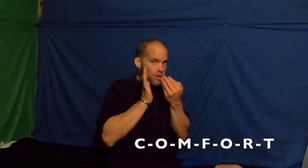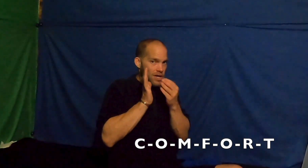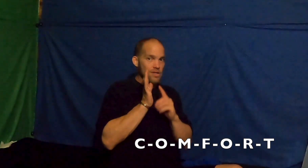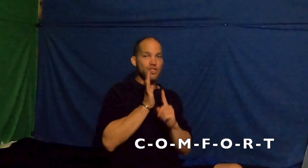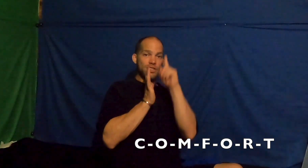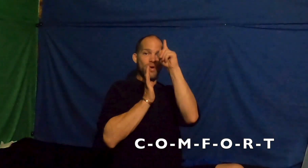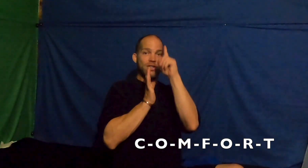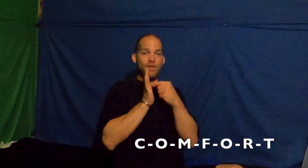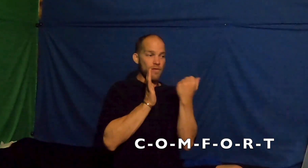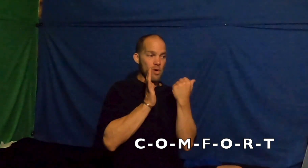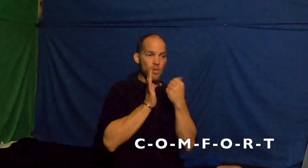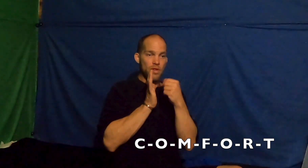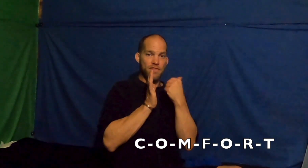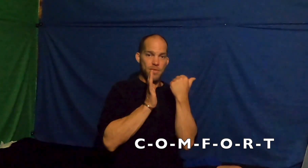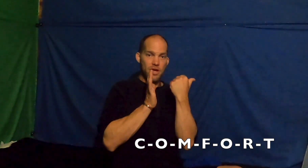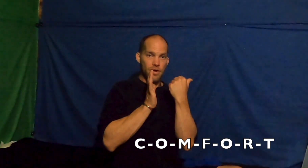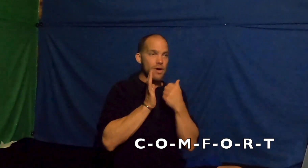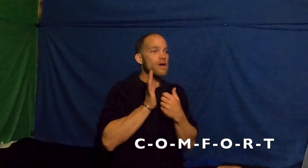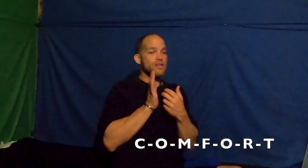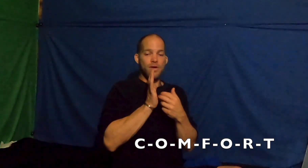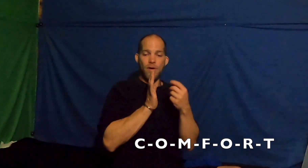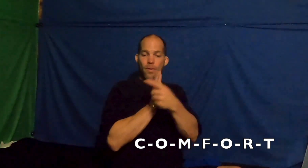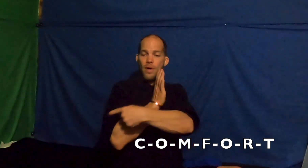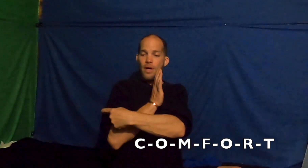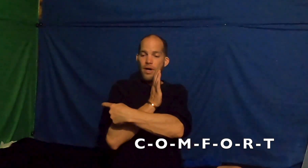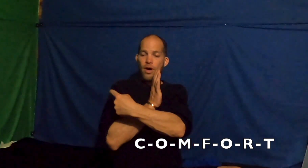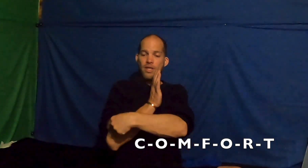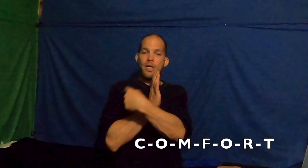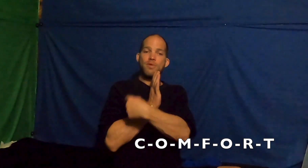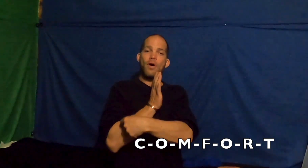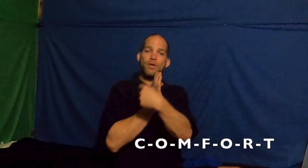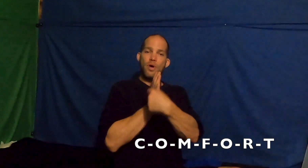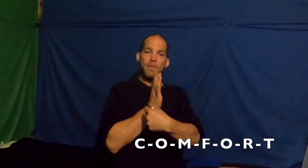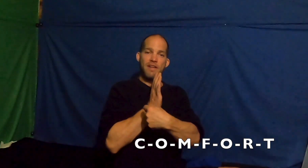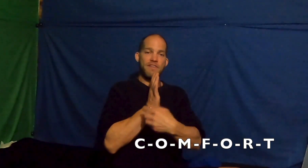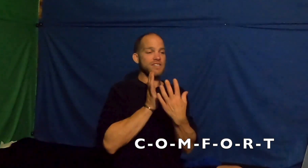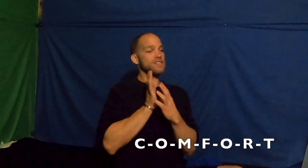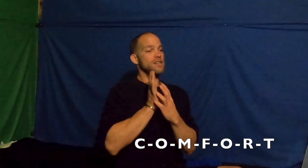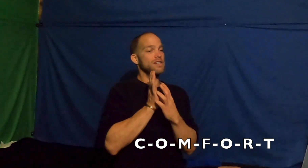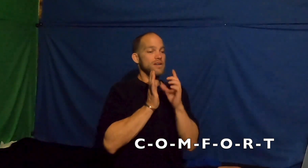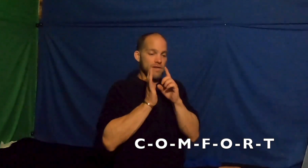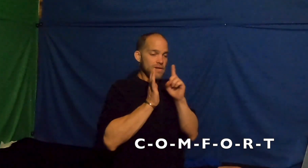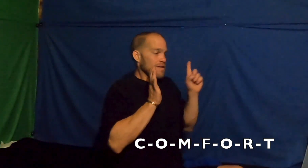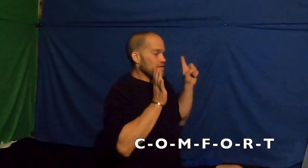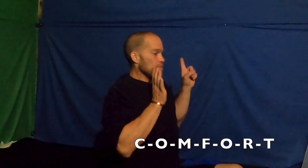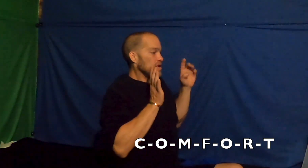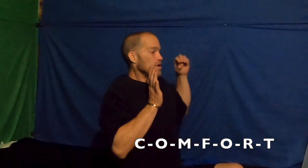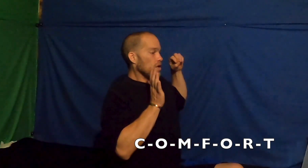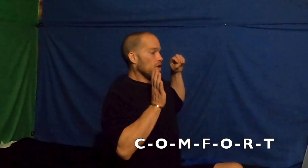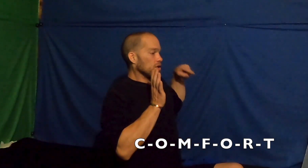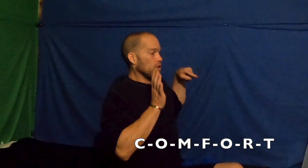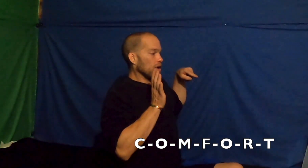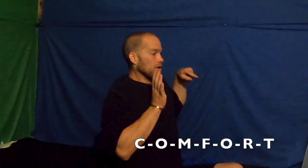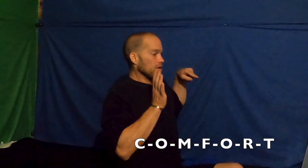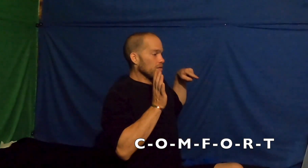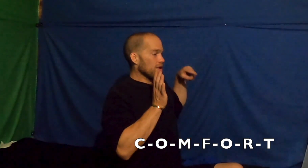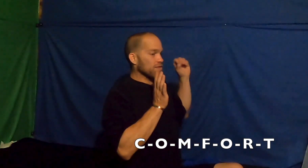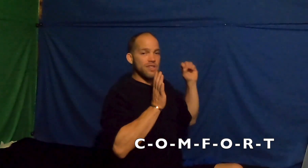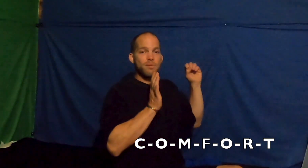here, just right to the form or the familiar. So you go concept, ongoing, manifest, familiar, ongoing, reference,